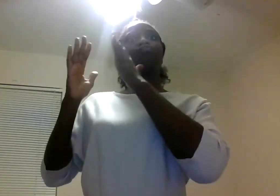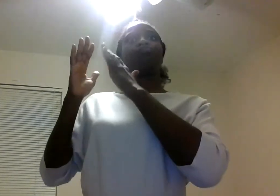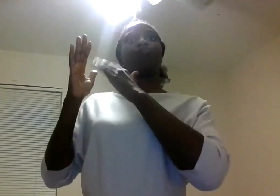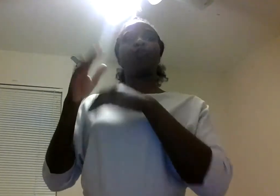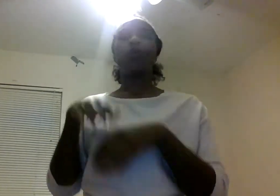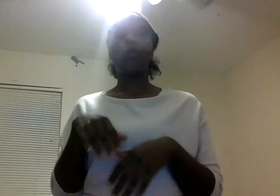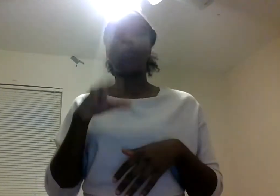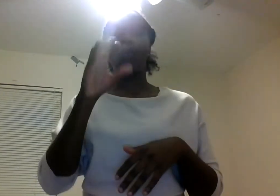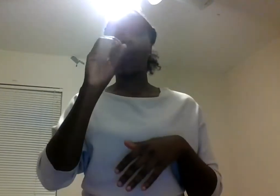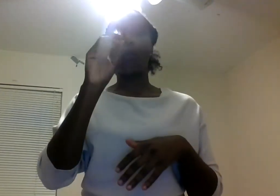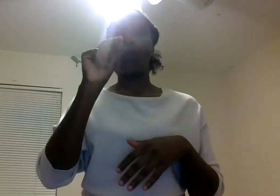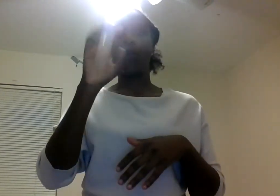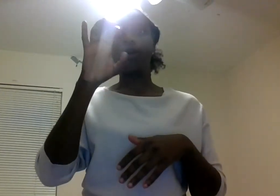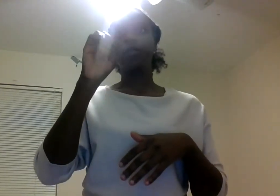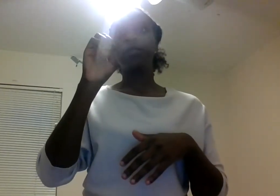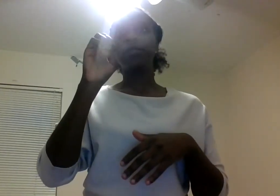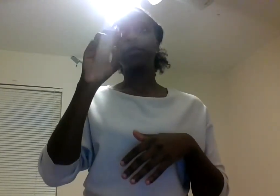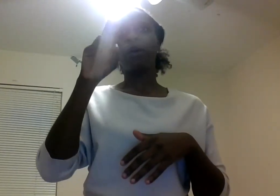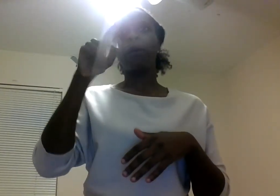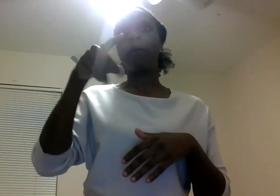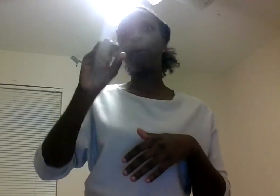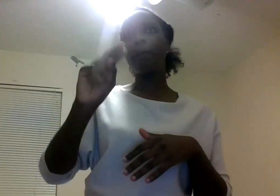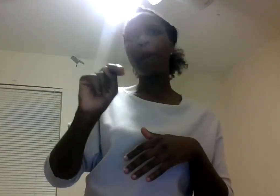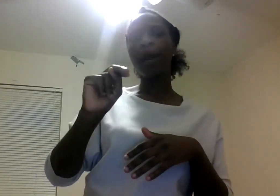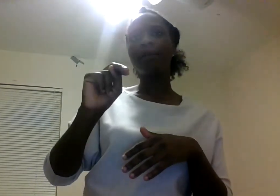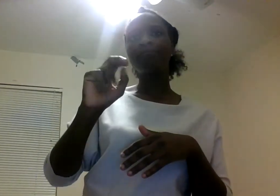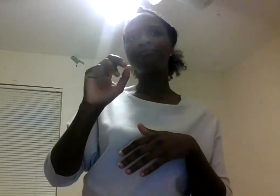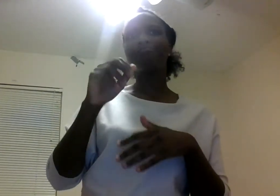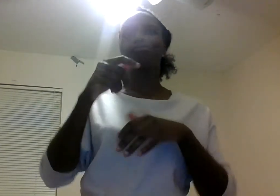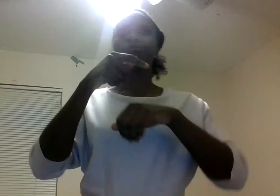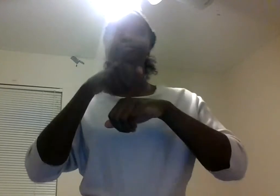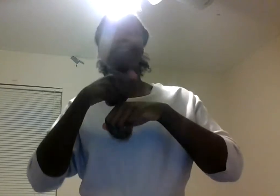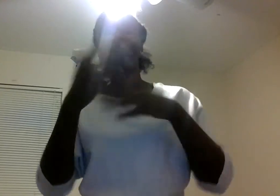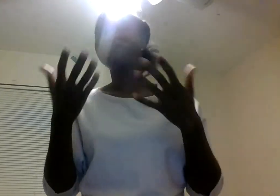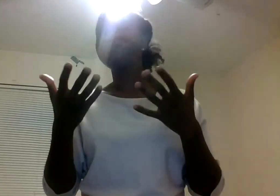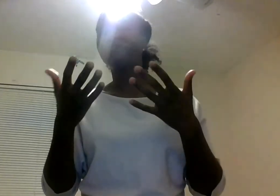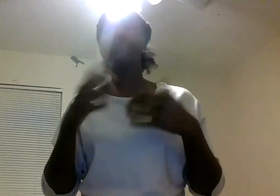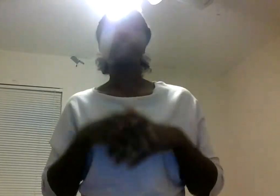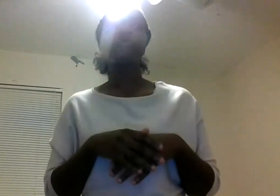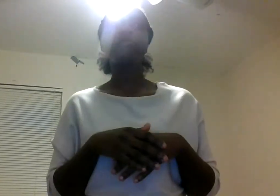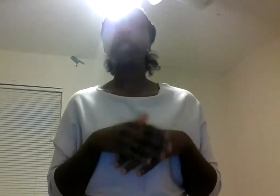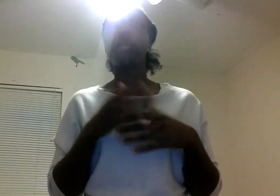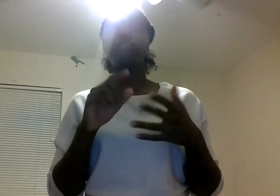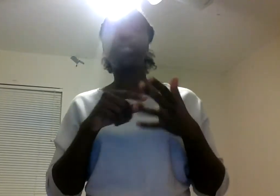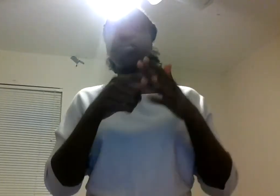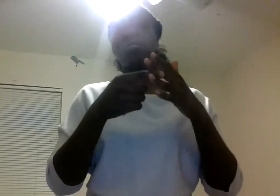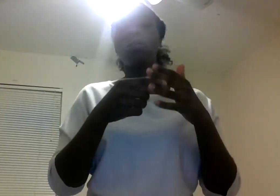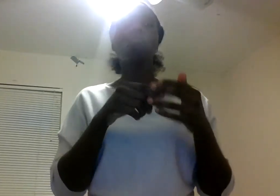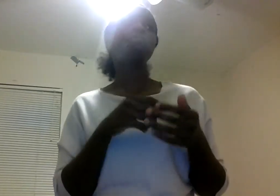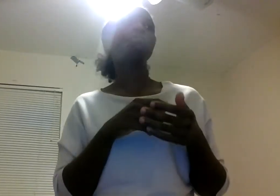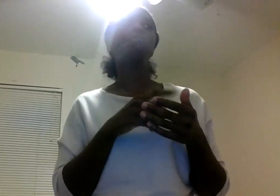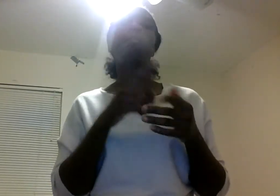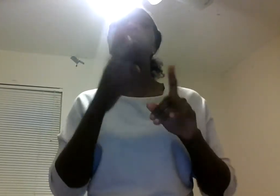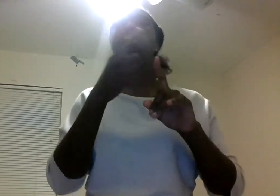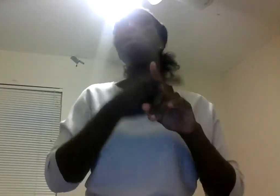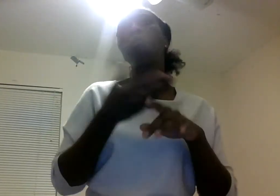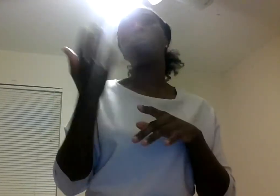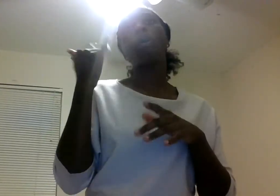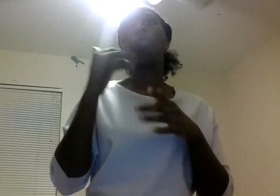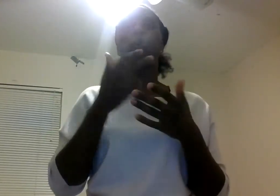ago, last year, 3 months ago. Now, what's the kind of story that you can share then? Use real stories. It has to be